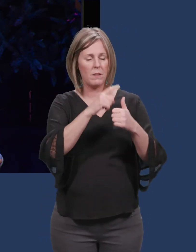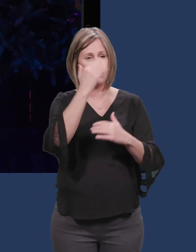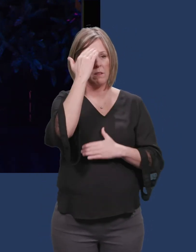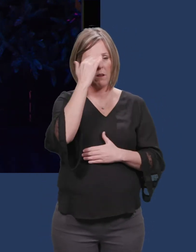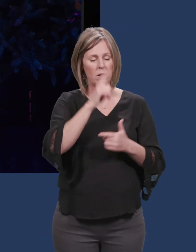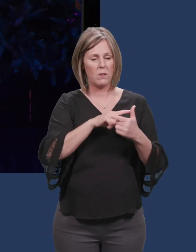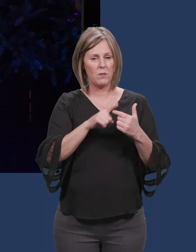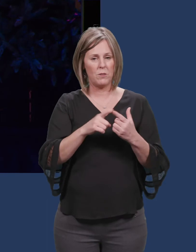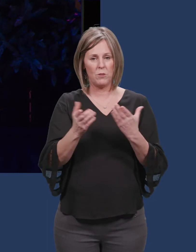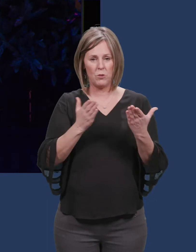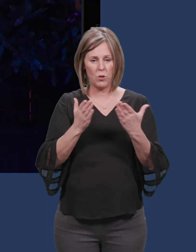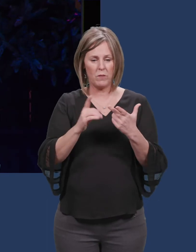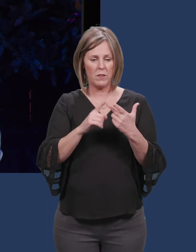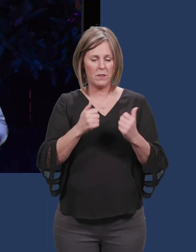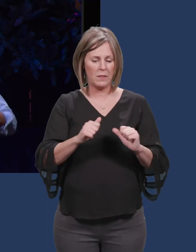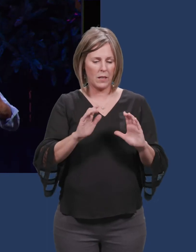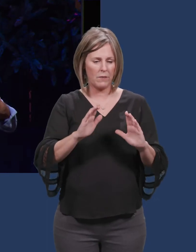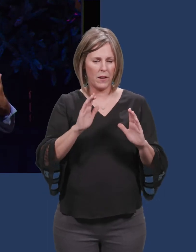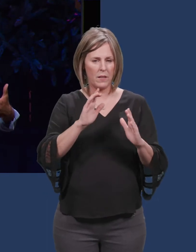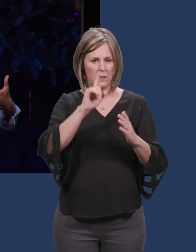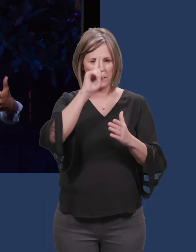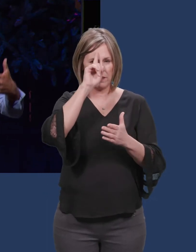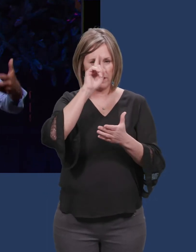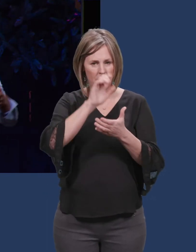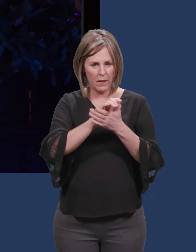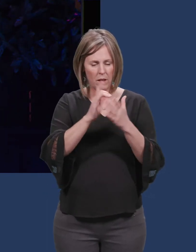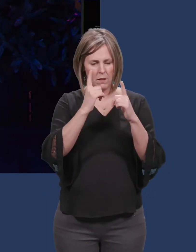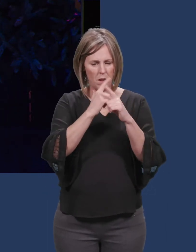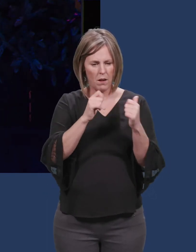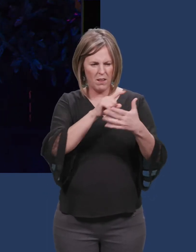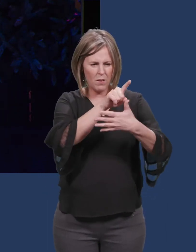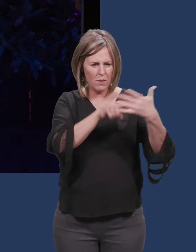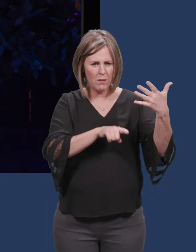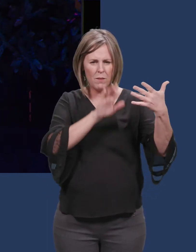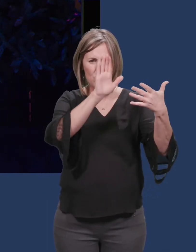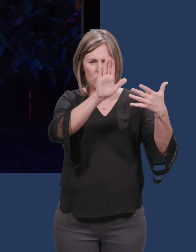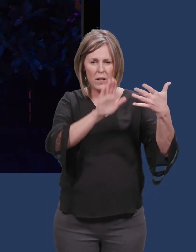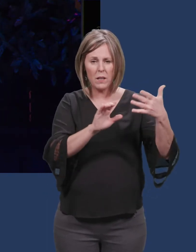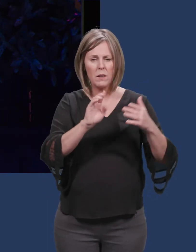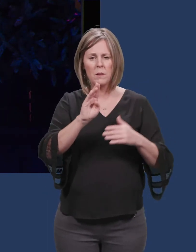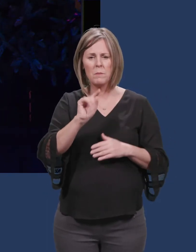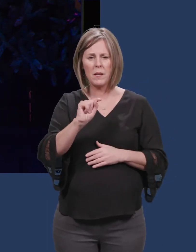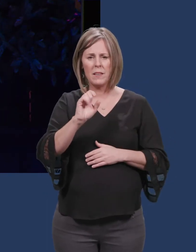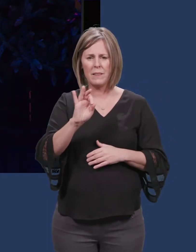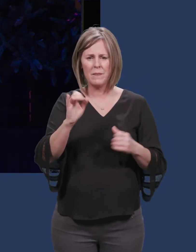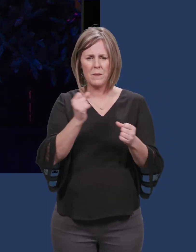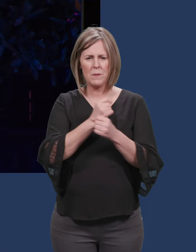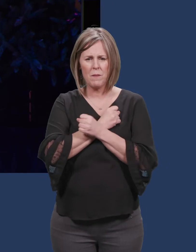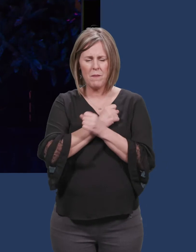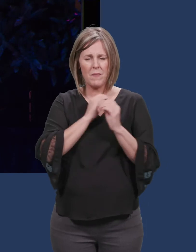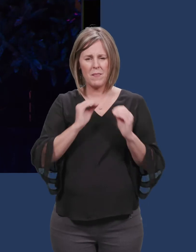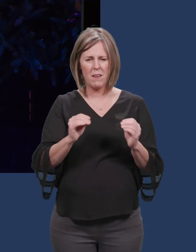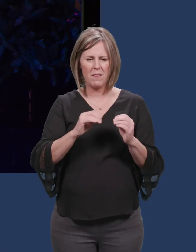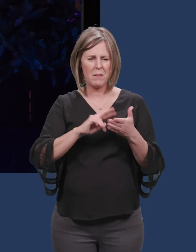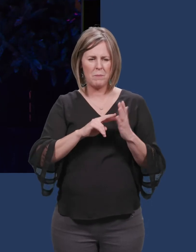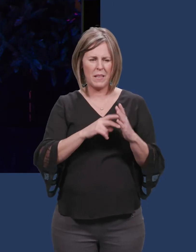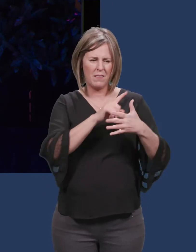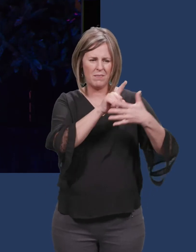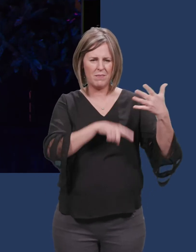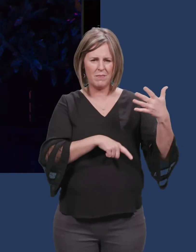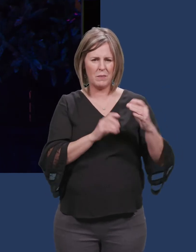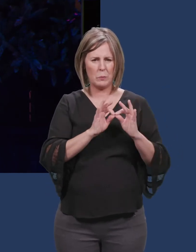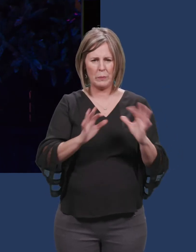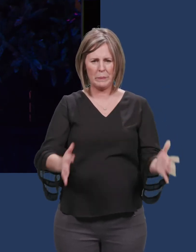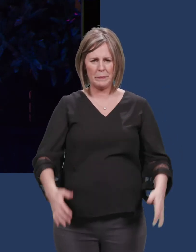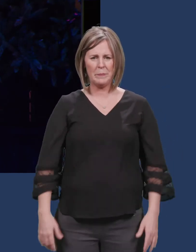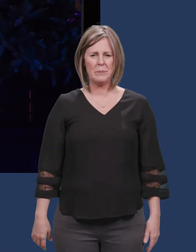faith that can move mountains. But guess what? All these great things are nothing apart from love. It's nothing apart